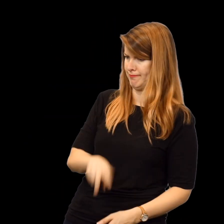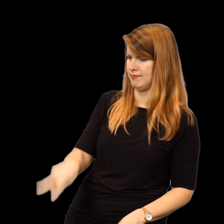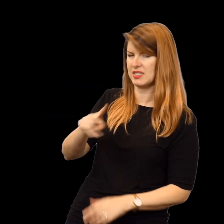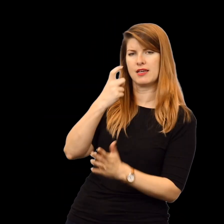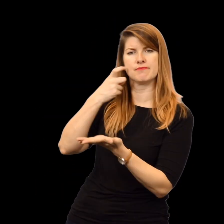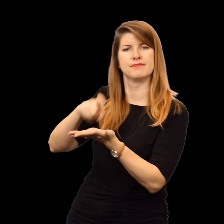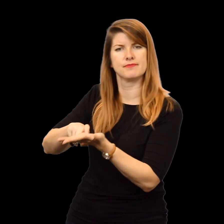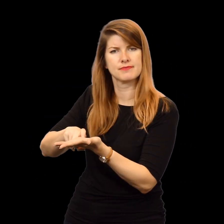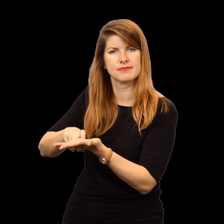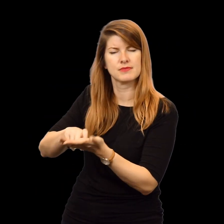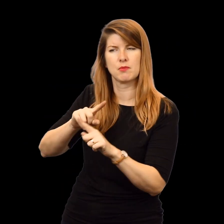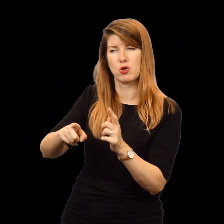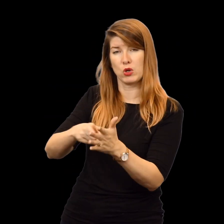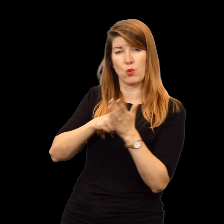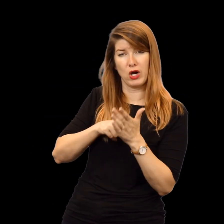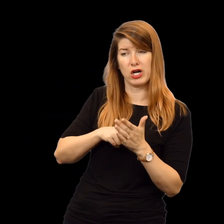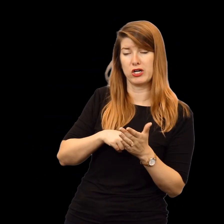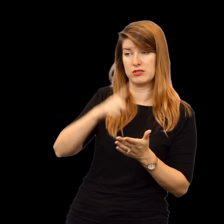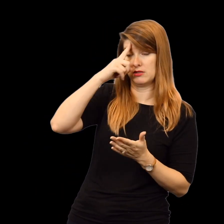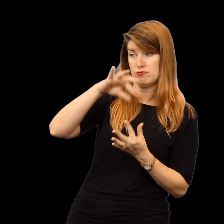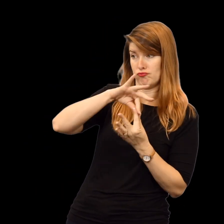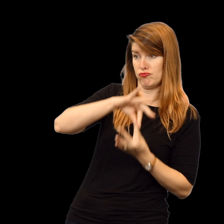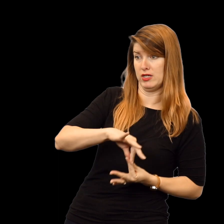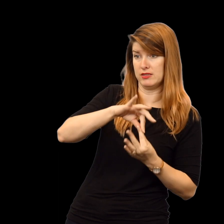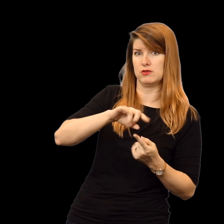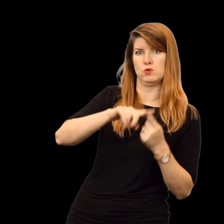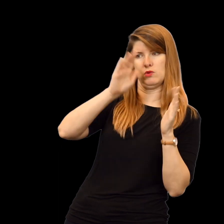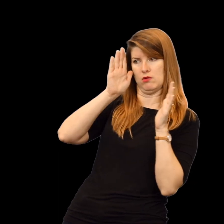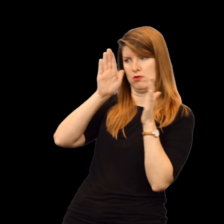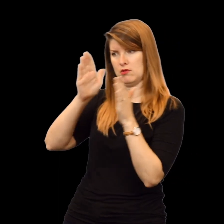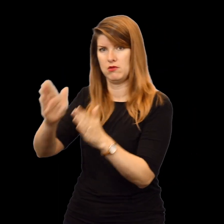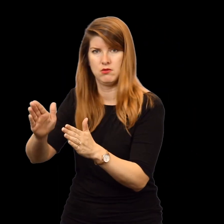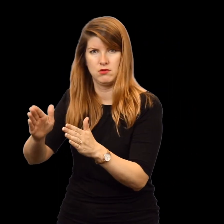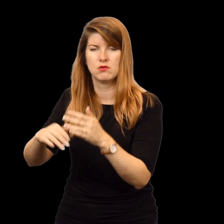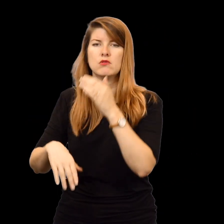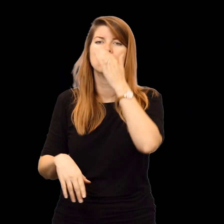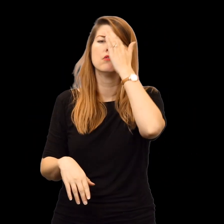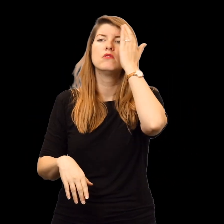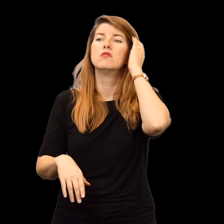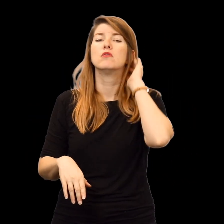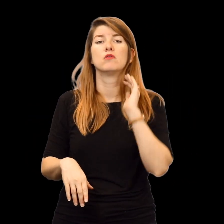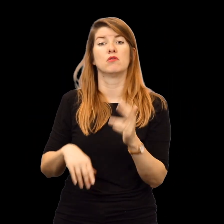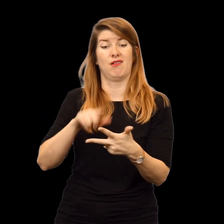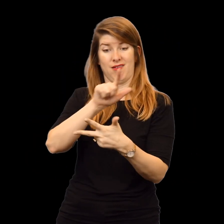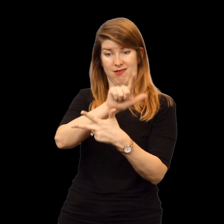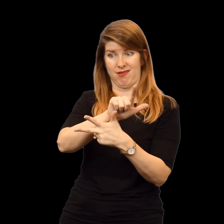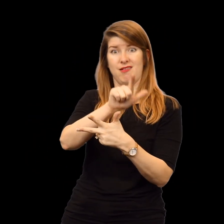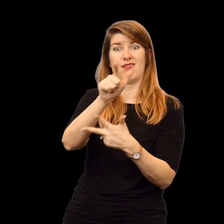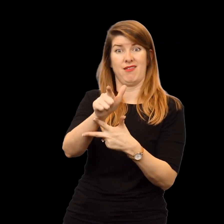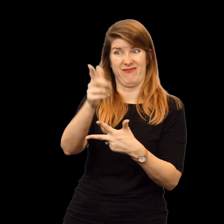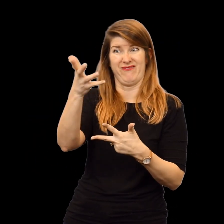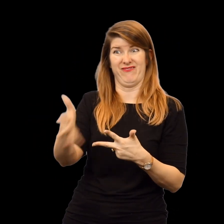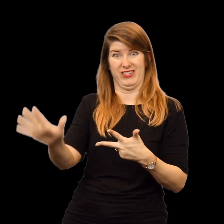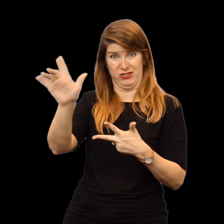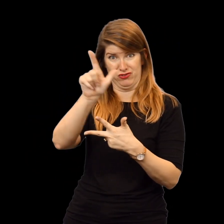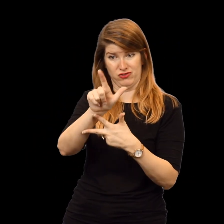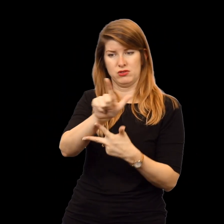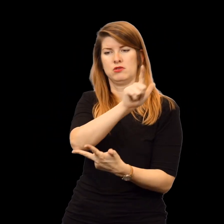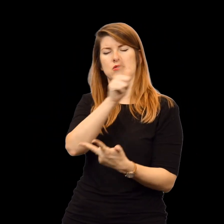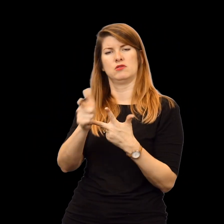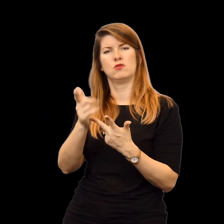present. But we have to be present in order to tune into them. And once we tune into